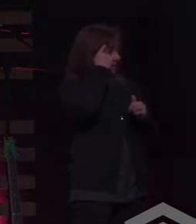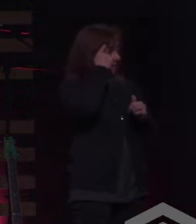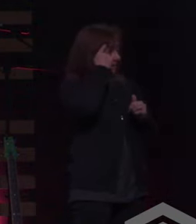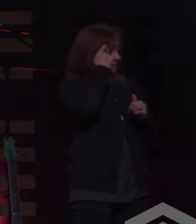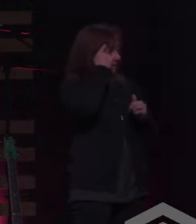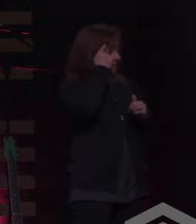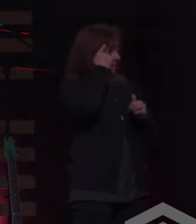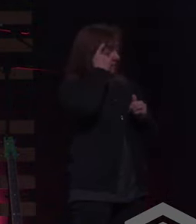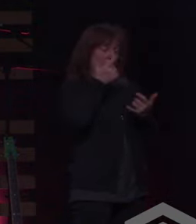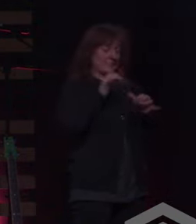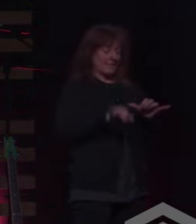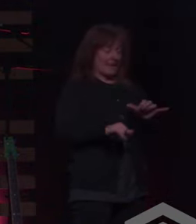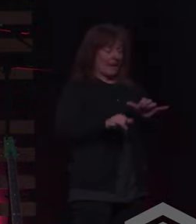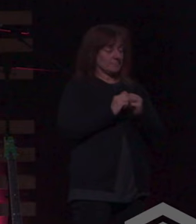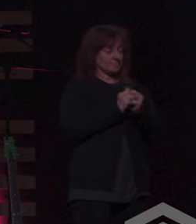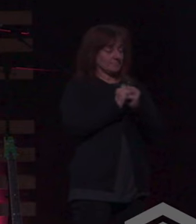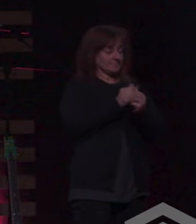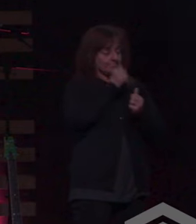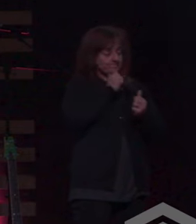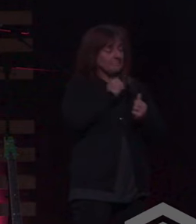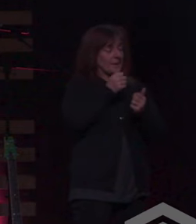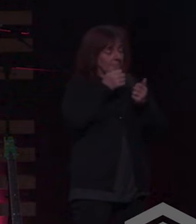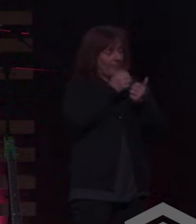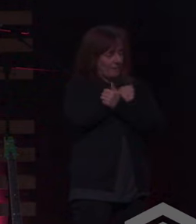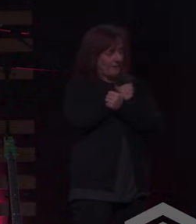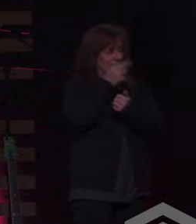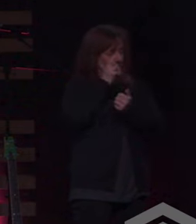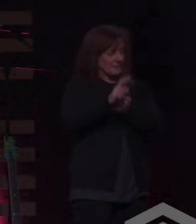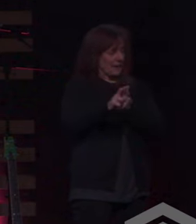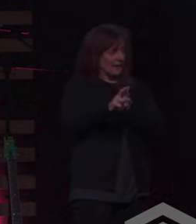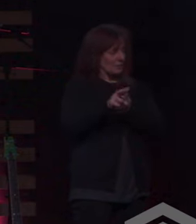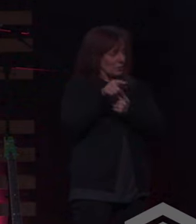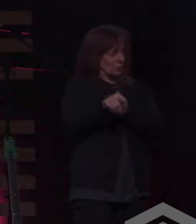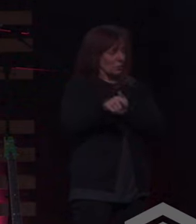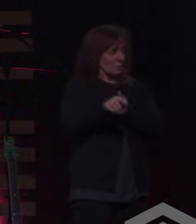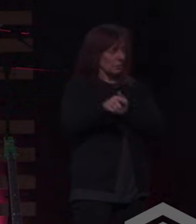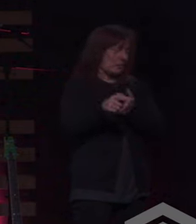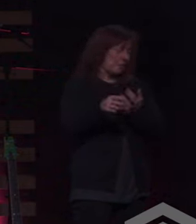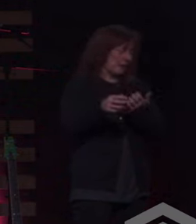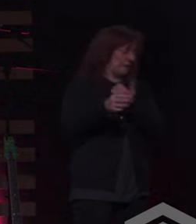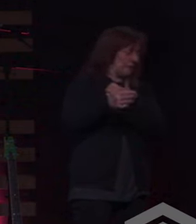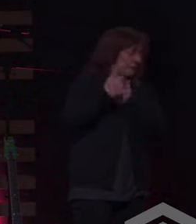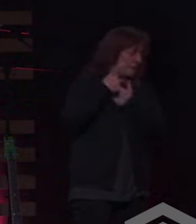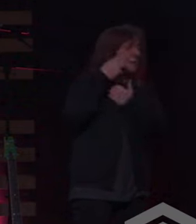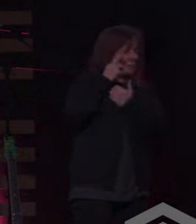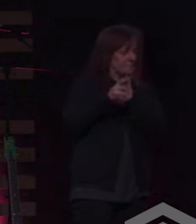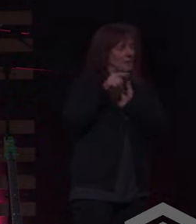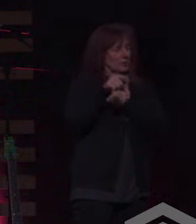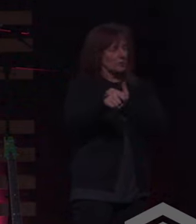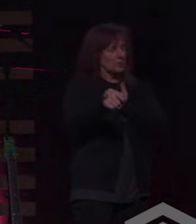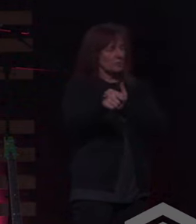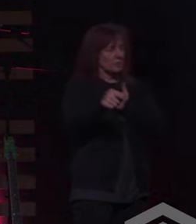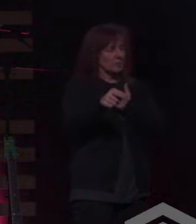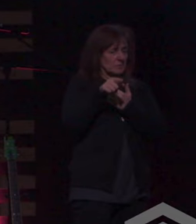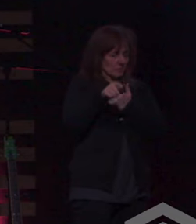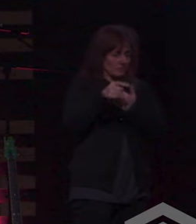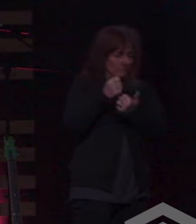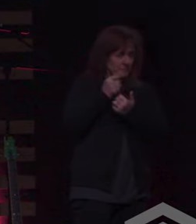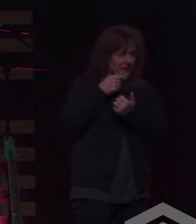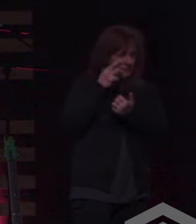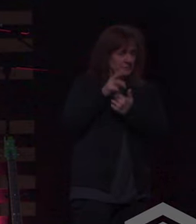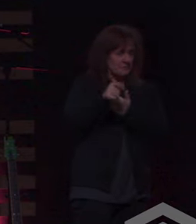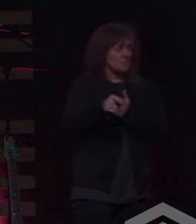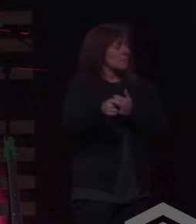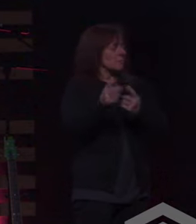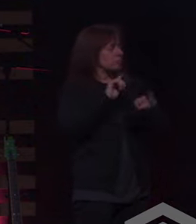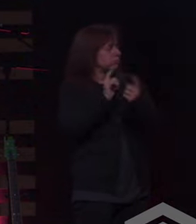I'm staying, that I'm sticking this out, that I'm going to love and respect, even if they don't, I promise you, it will change everything